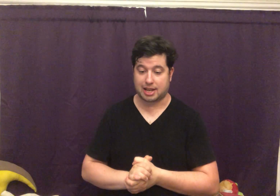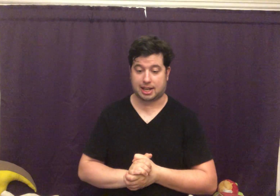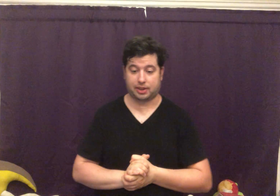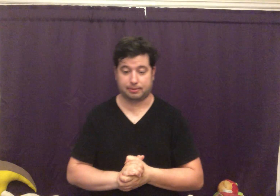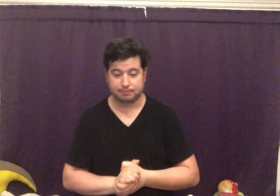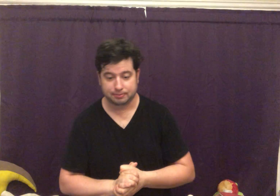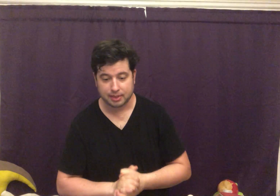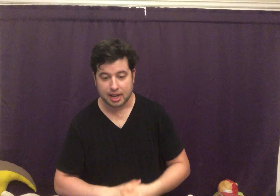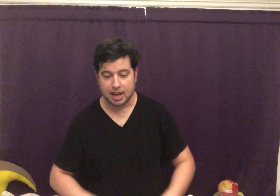together.